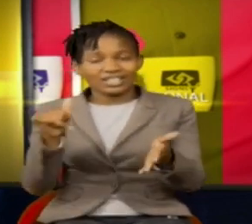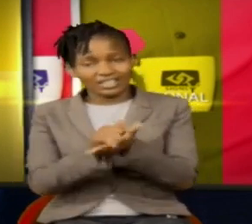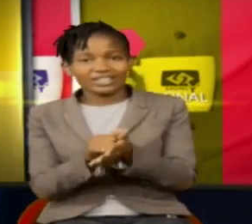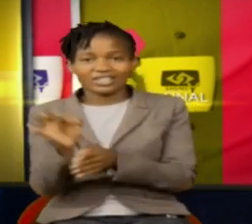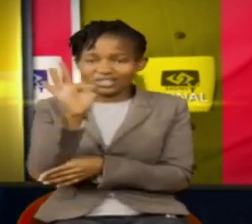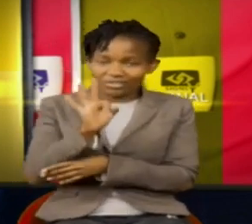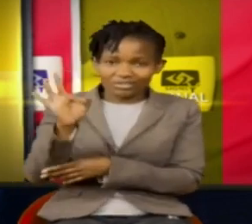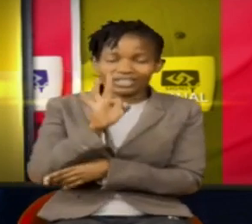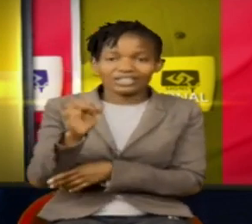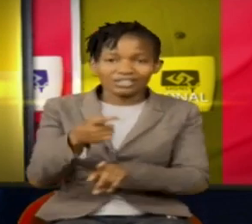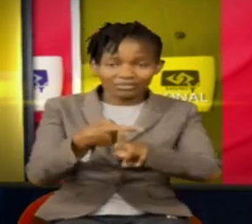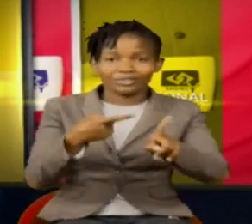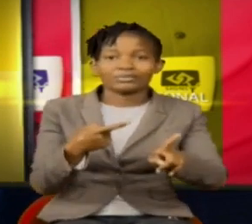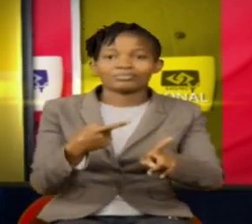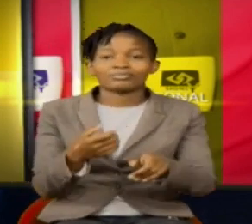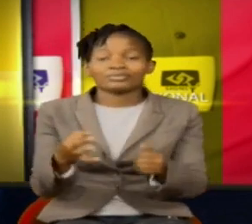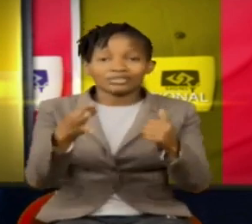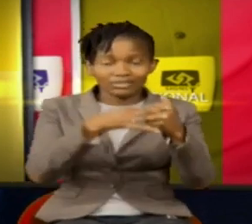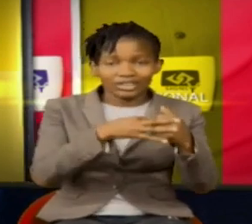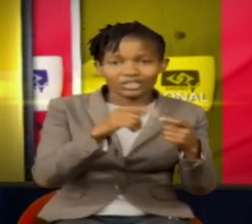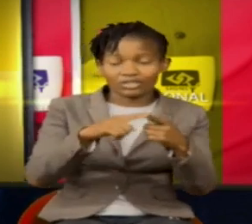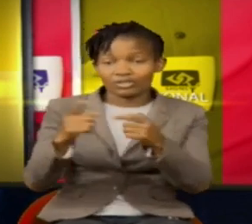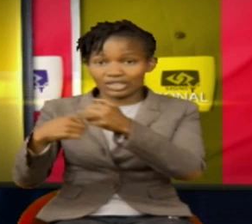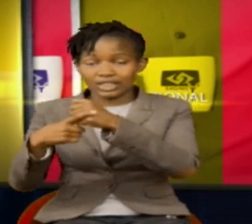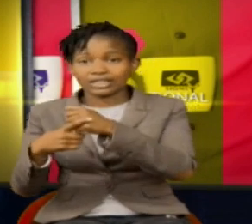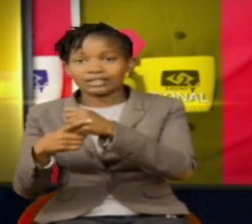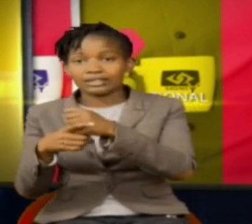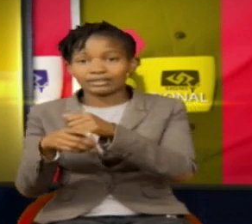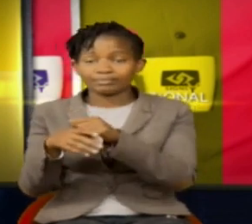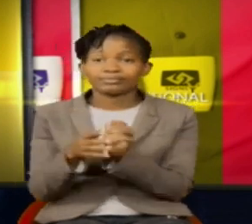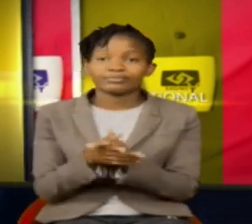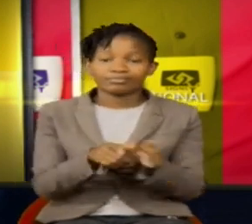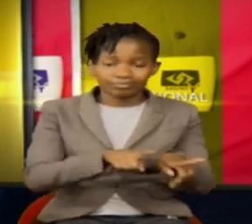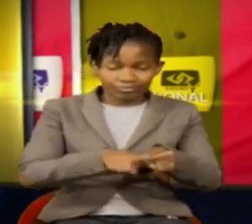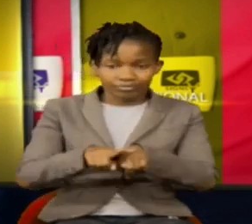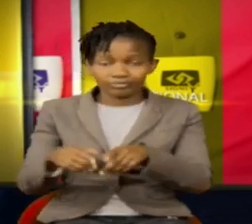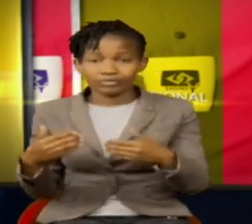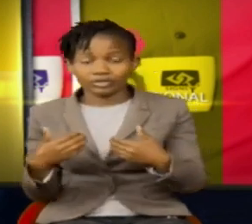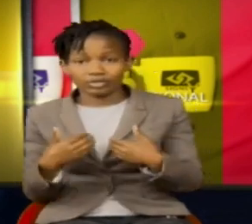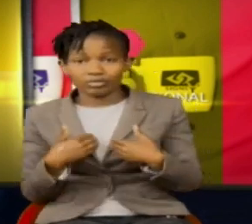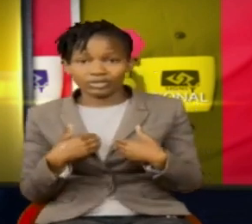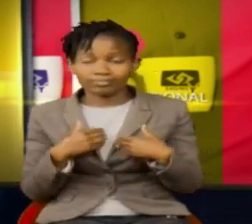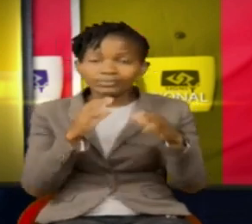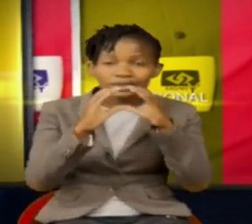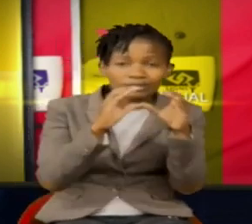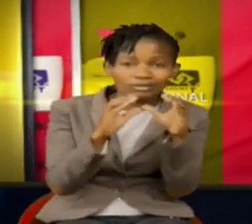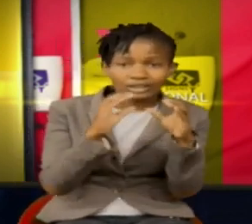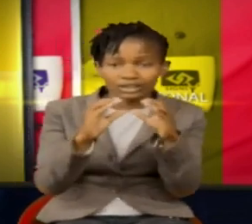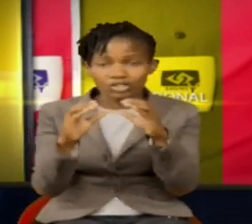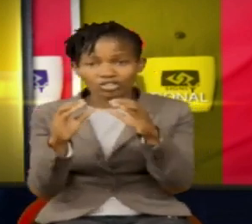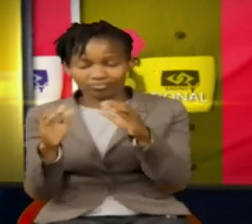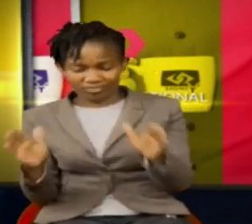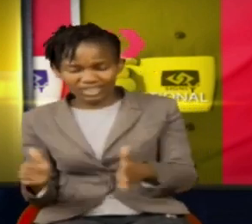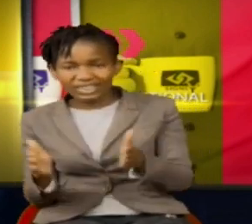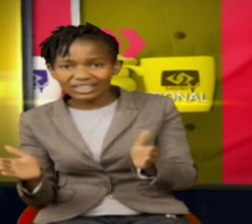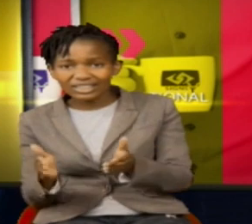That is on Friday, 9:44. From 8 to 6, yes. A whole day affair. Okay. And on the sidelines, we'll be having now the peer-to-peer conversations, yeah. There'll be counseling.